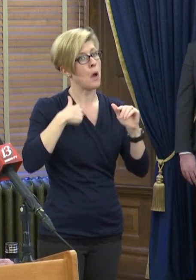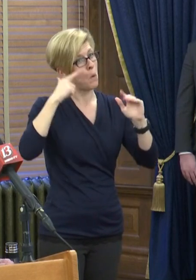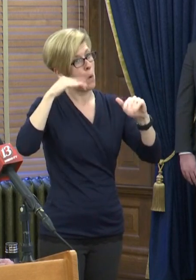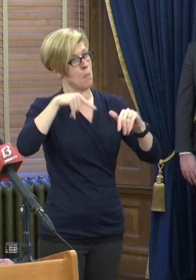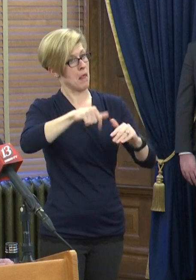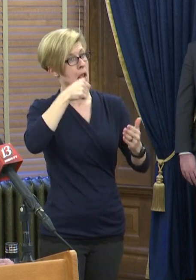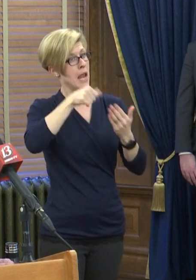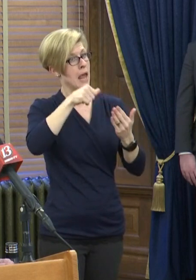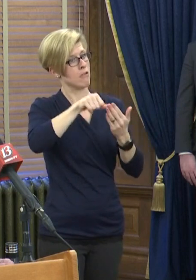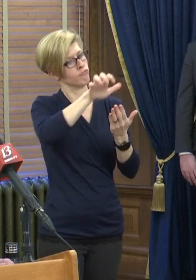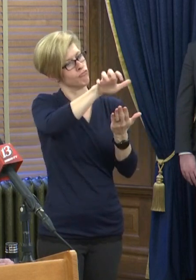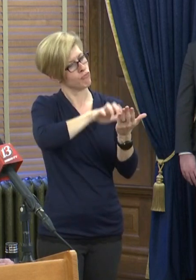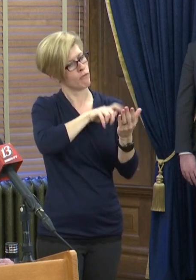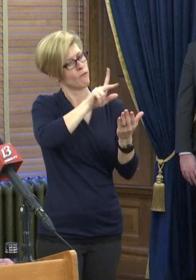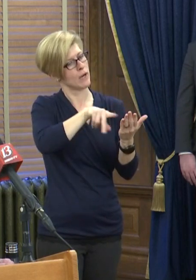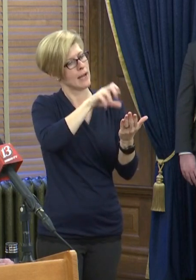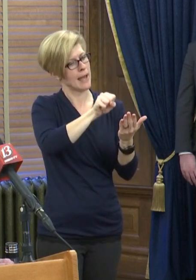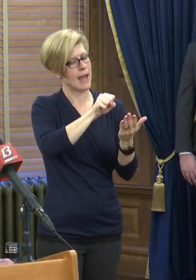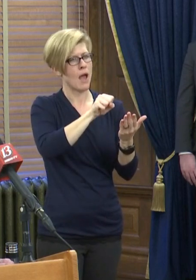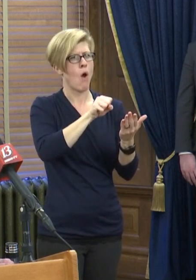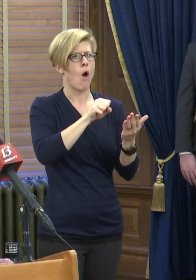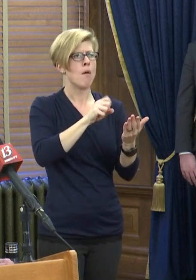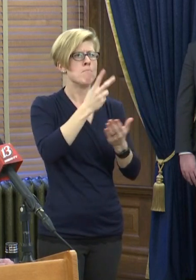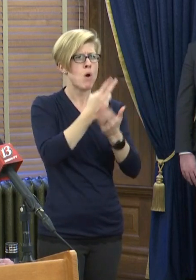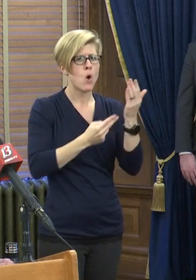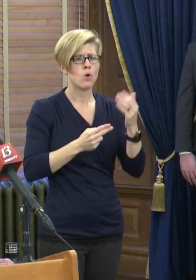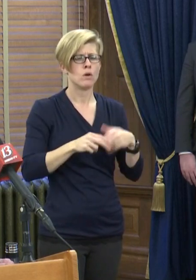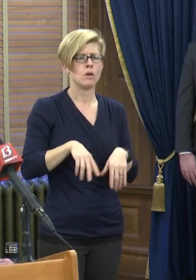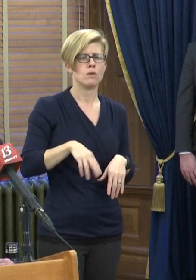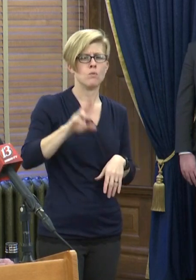would have broad bipartisan support.